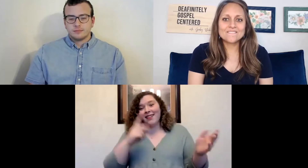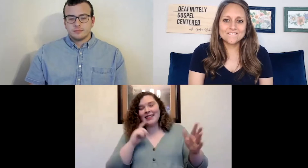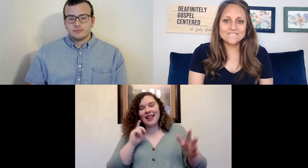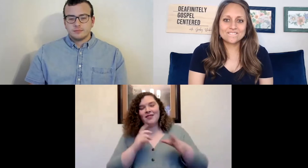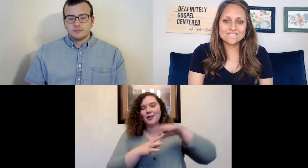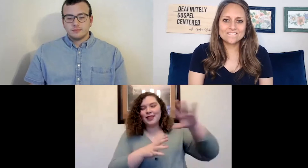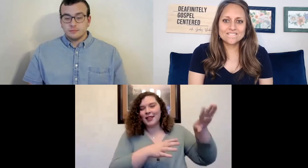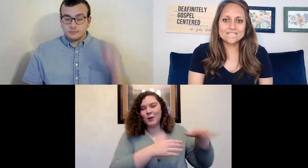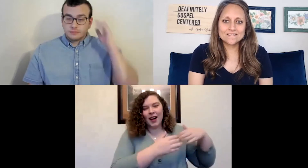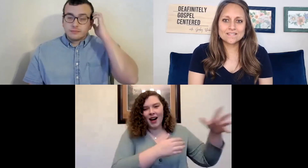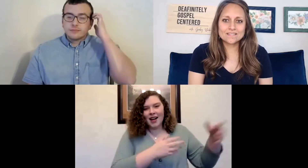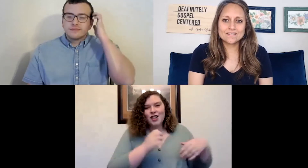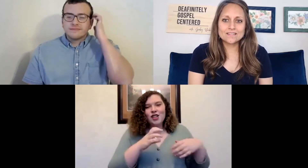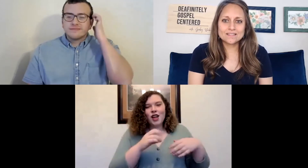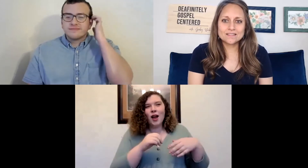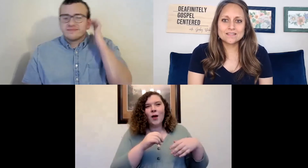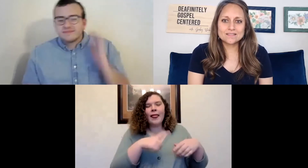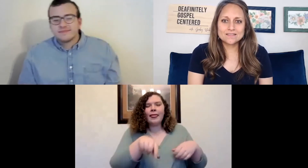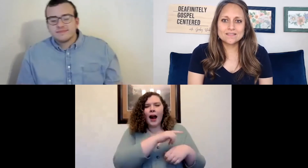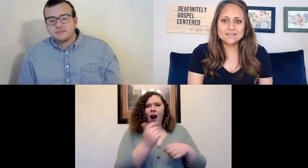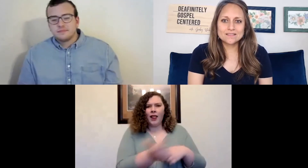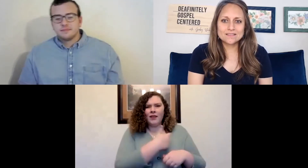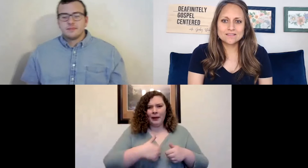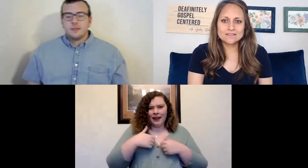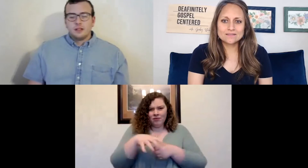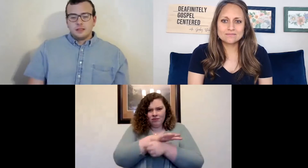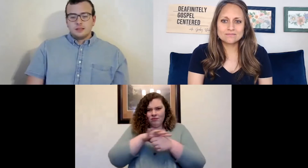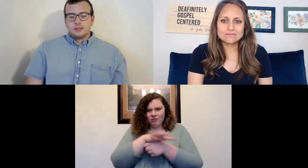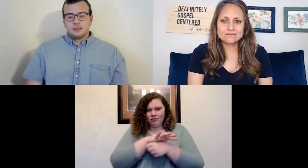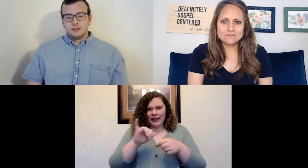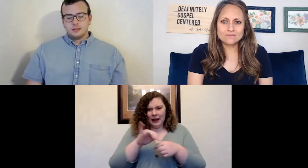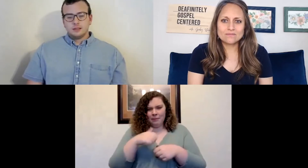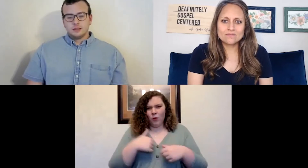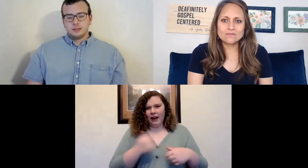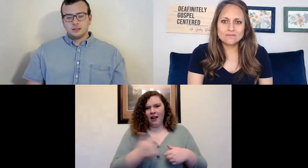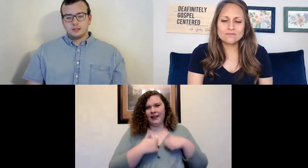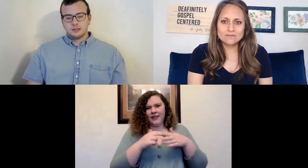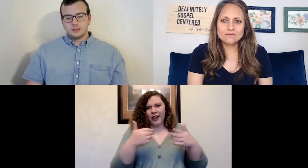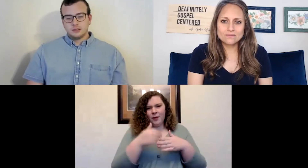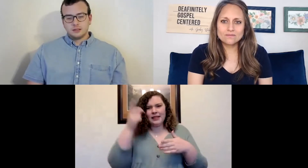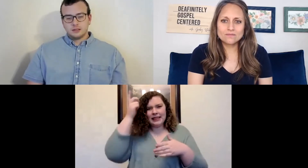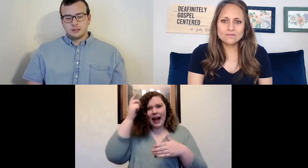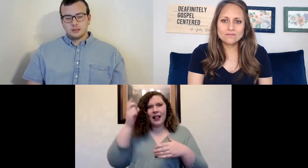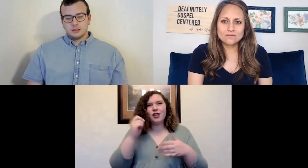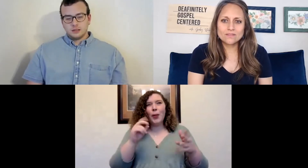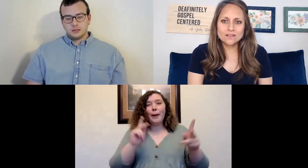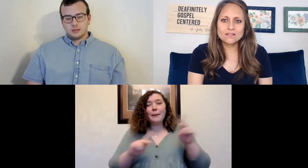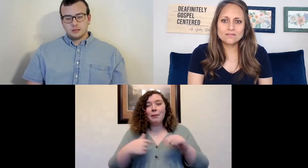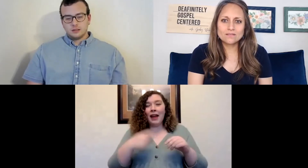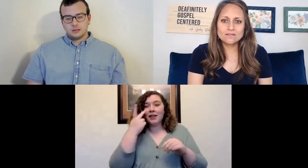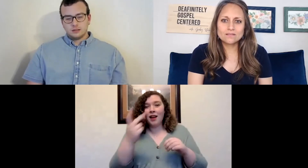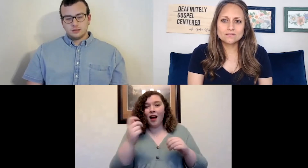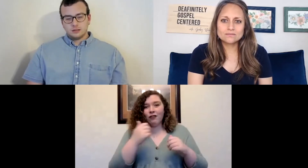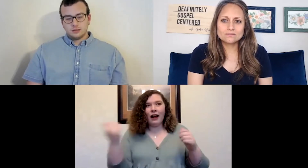side of the family are deaf. So I have other family that are deaf as well. And they all live close to where I was when